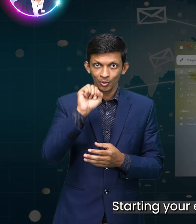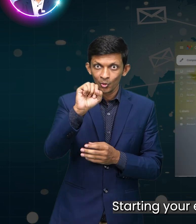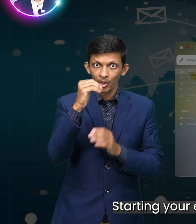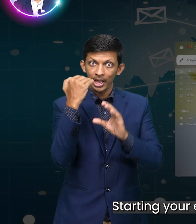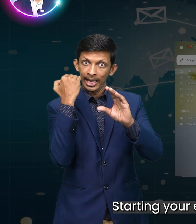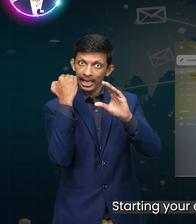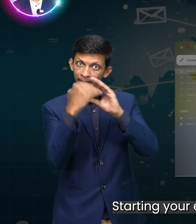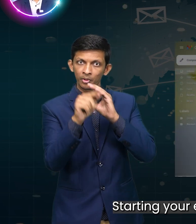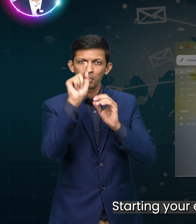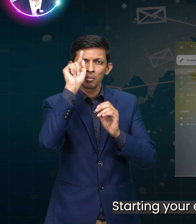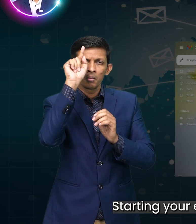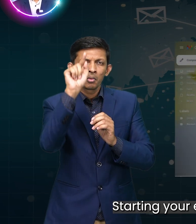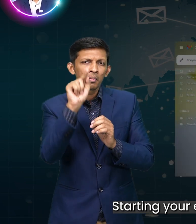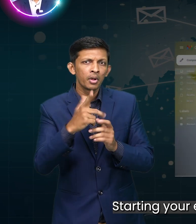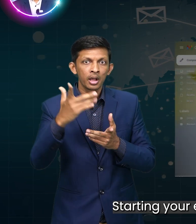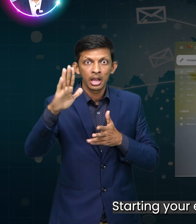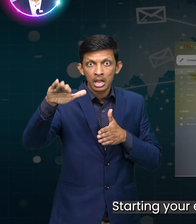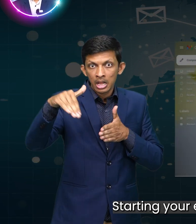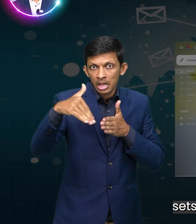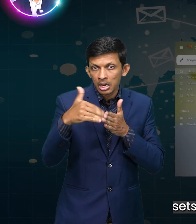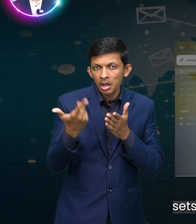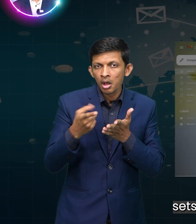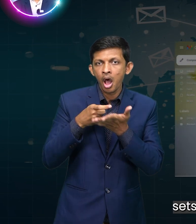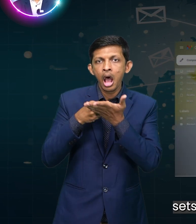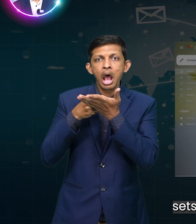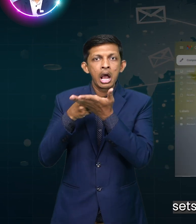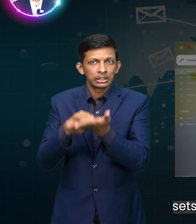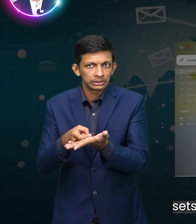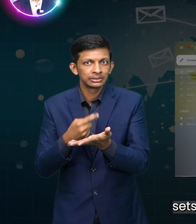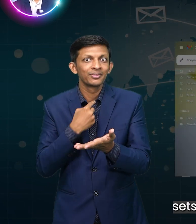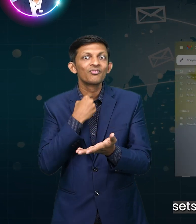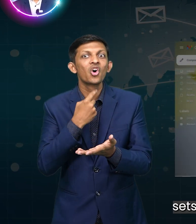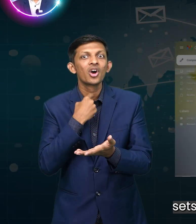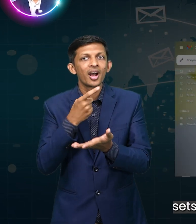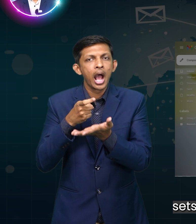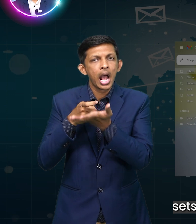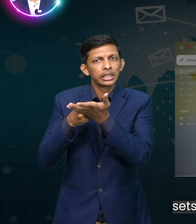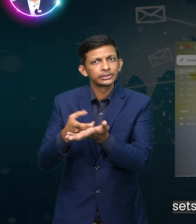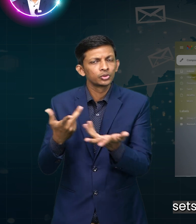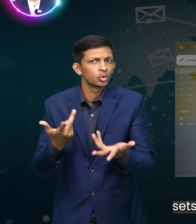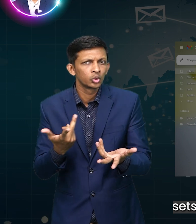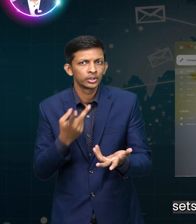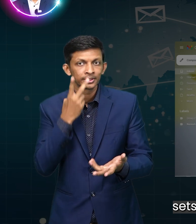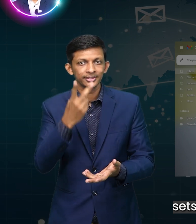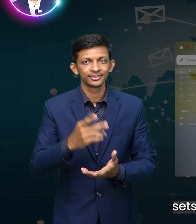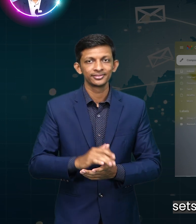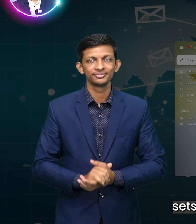Starting your email with a proper greeting sets a respectful tone.